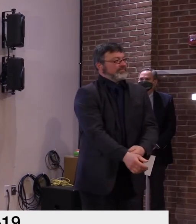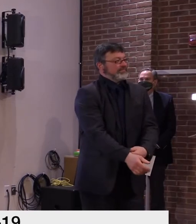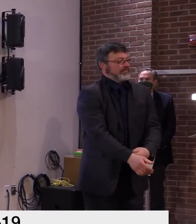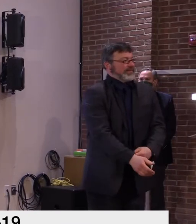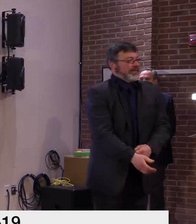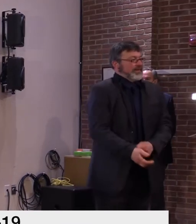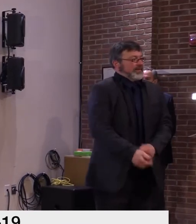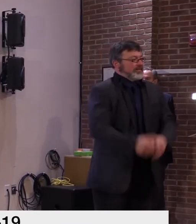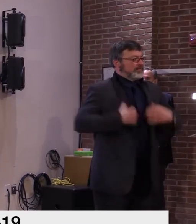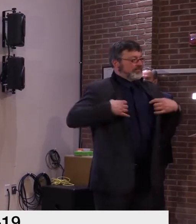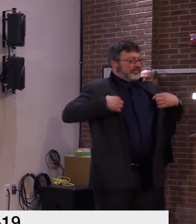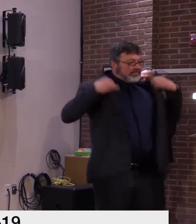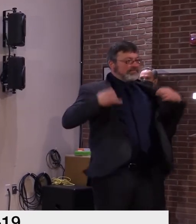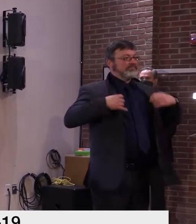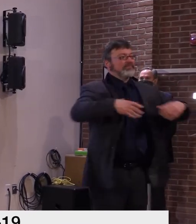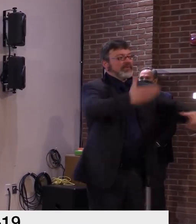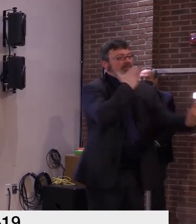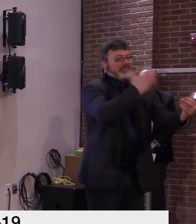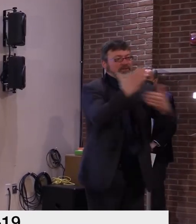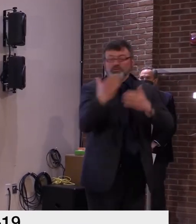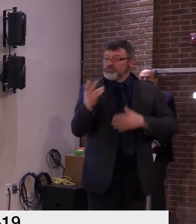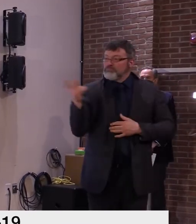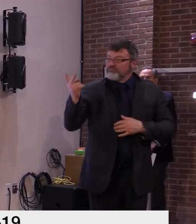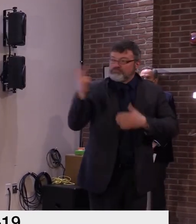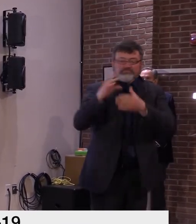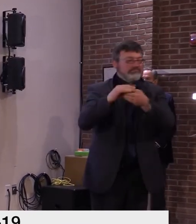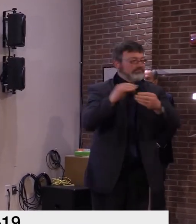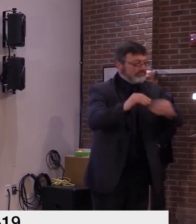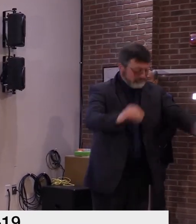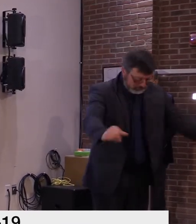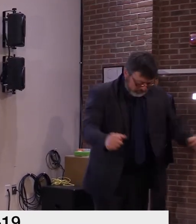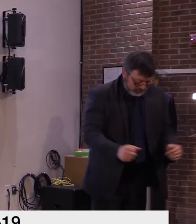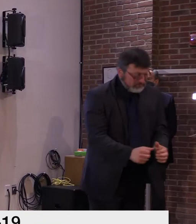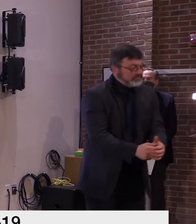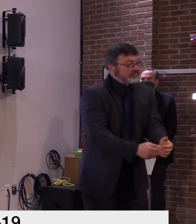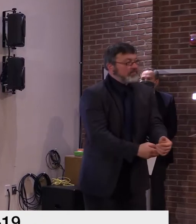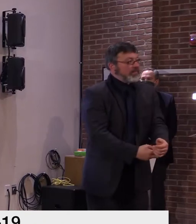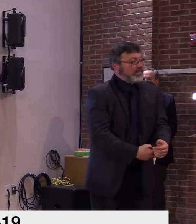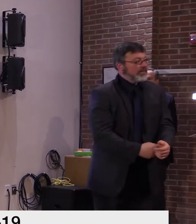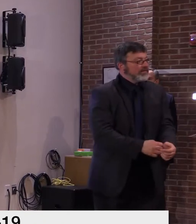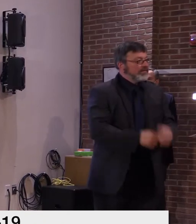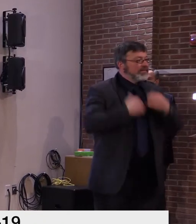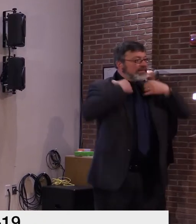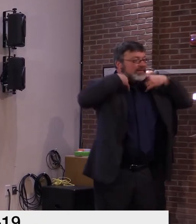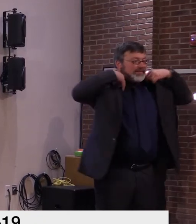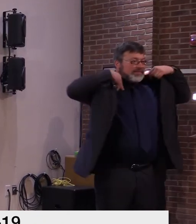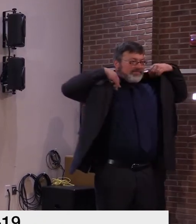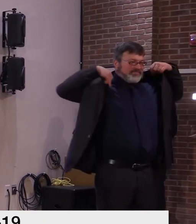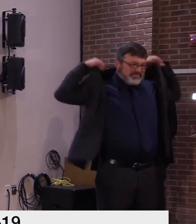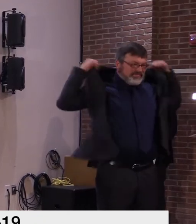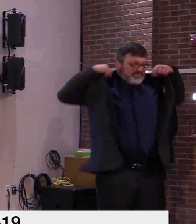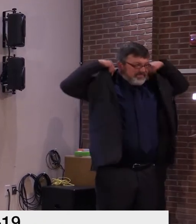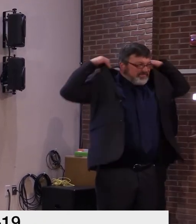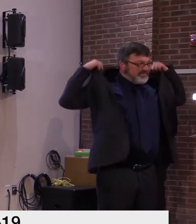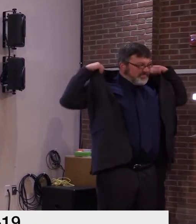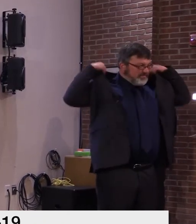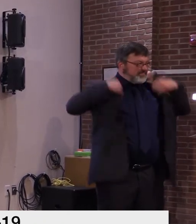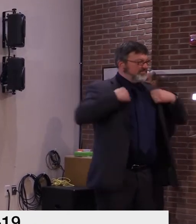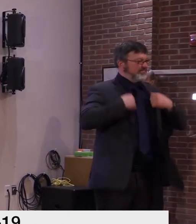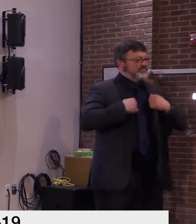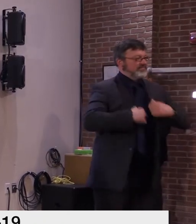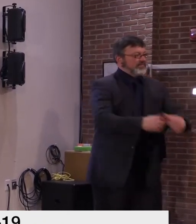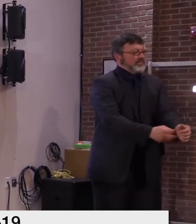Thank you, Governor, and thank you, Commissioner Squirrel. One of the many things that I love about Vermonters is how deeply